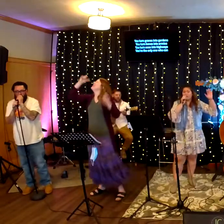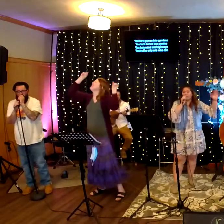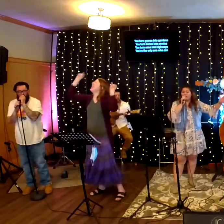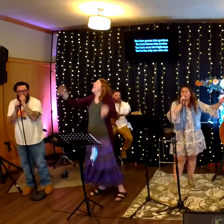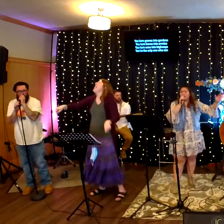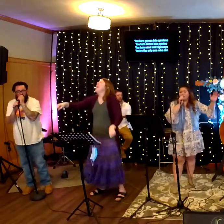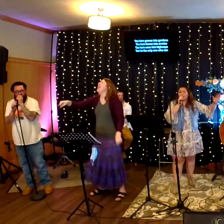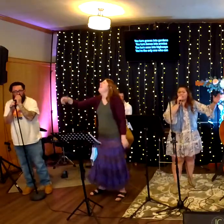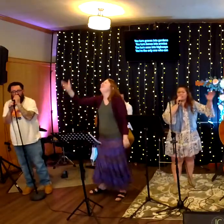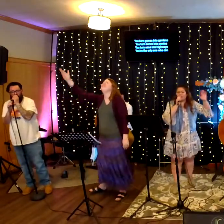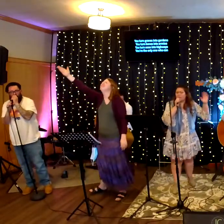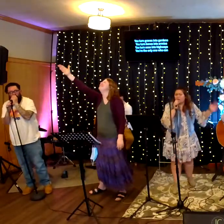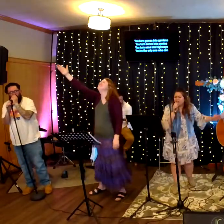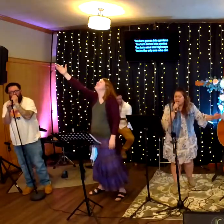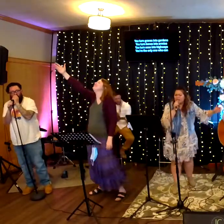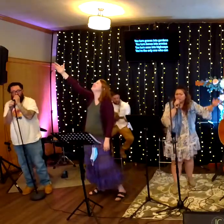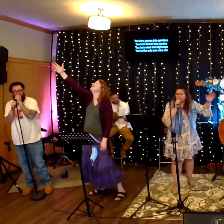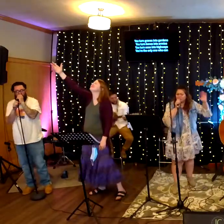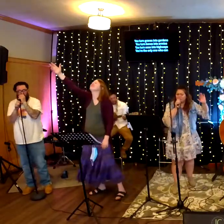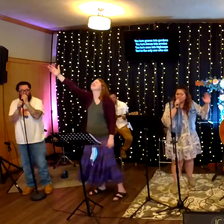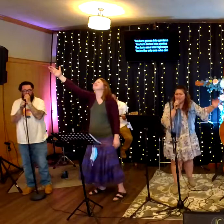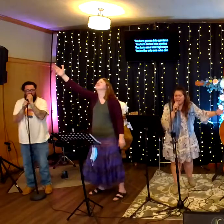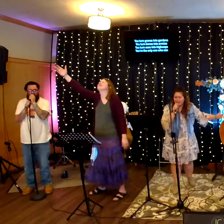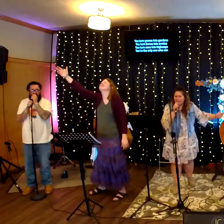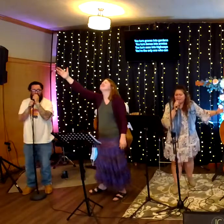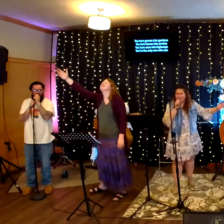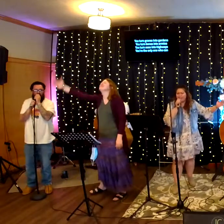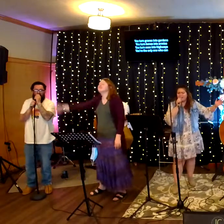the only one who